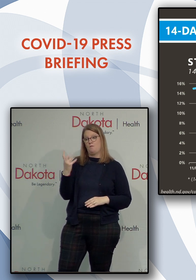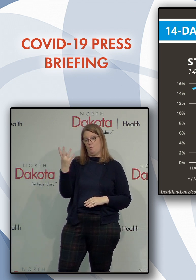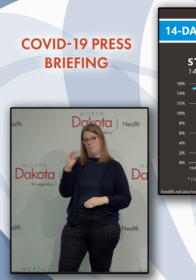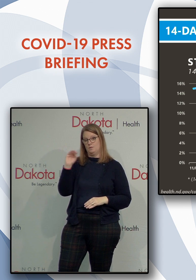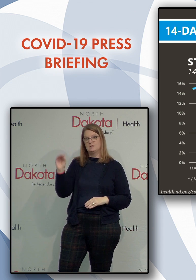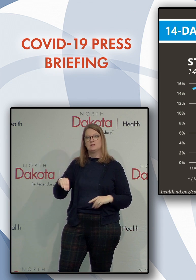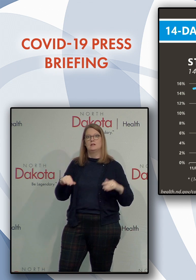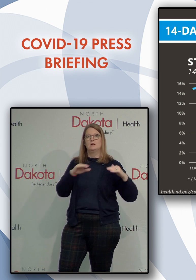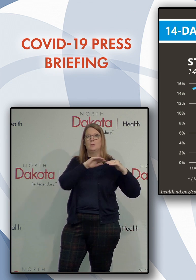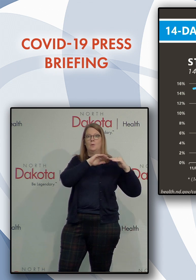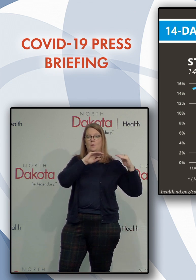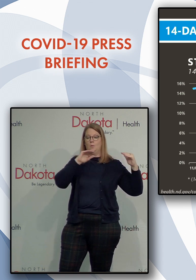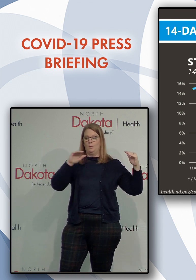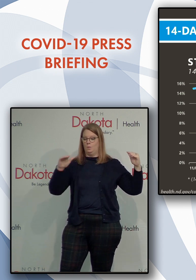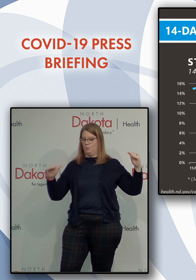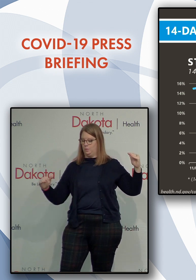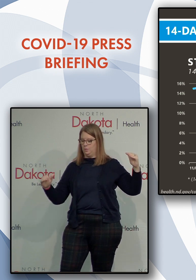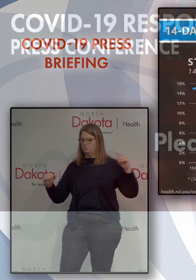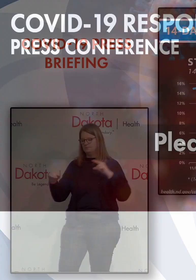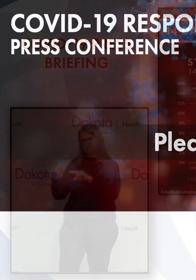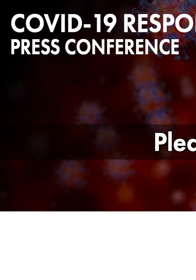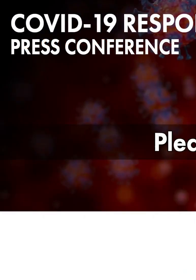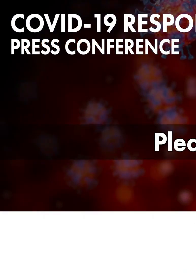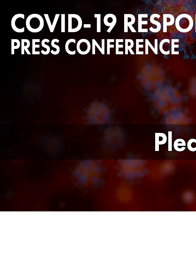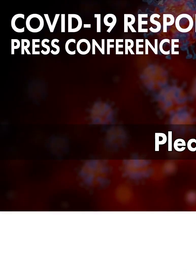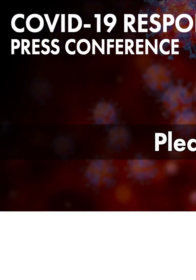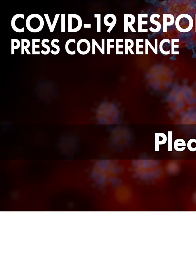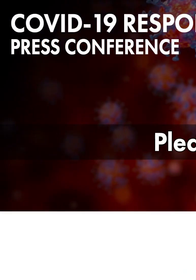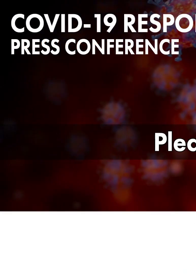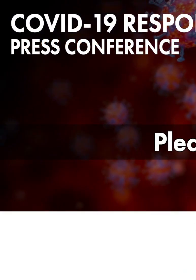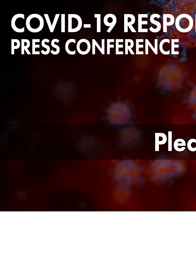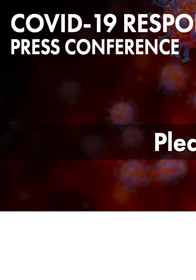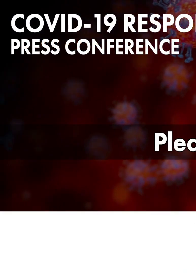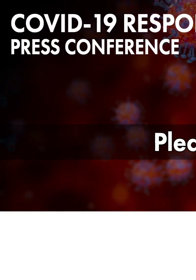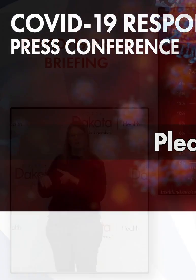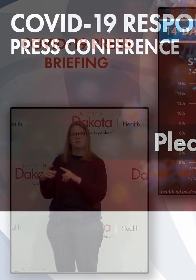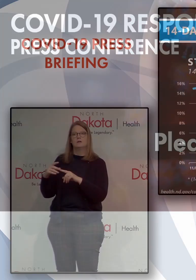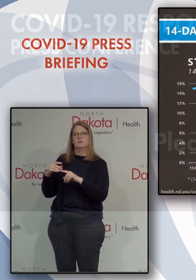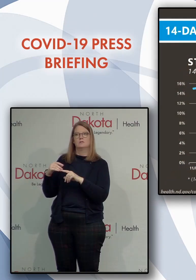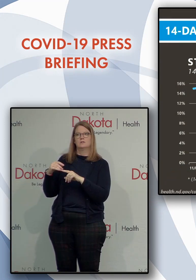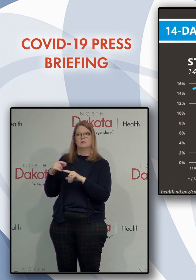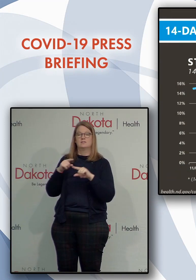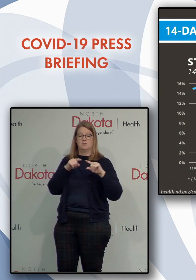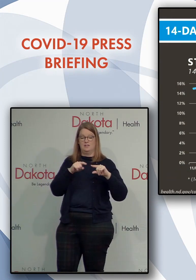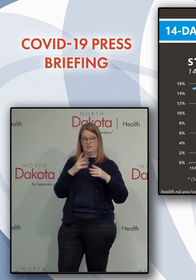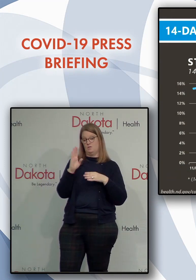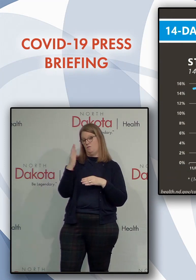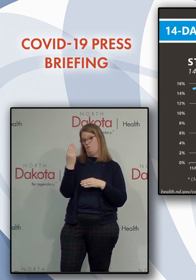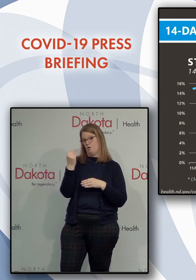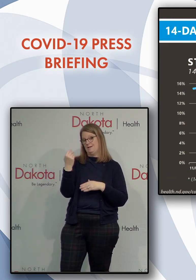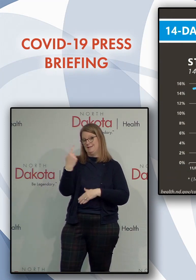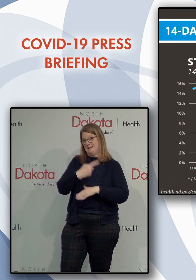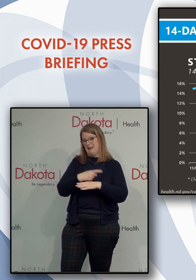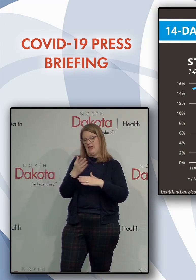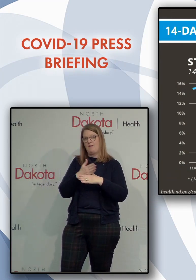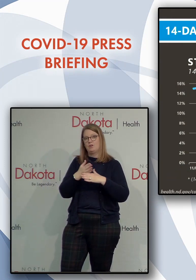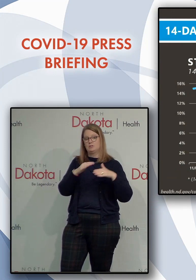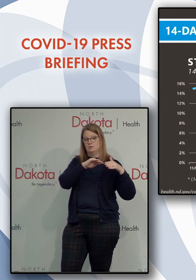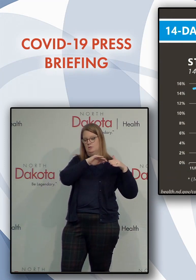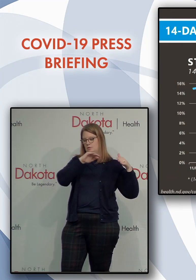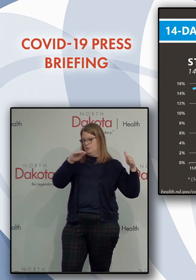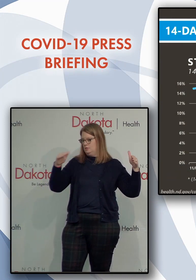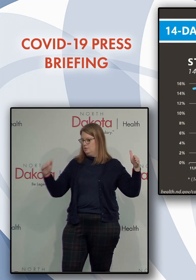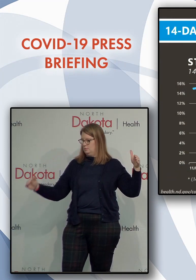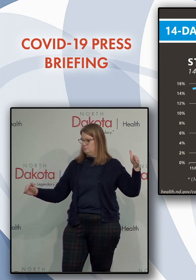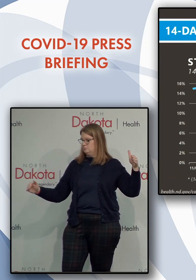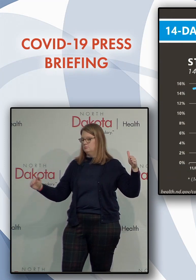9.4%, which is higher than the 7% one we've seen, because we've had this 14-day average includes higher numbers from